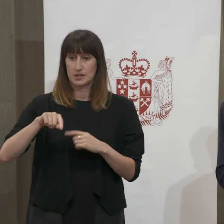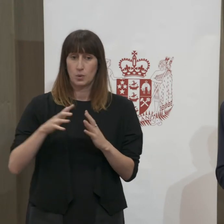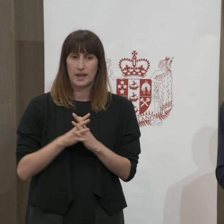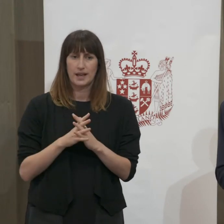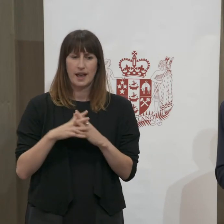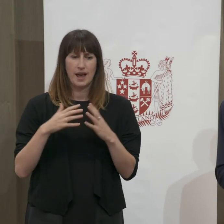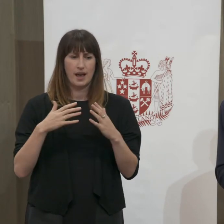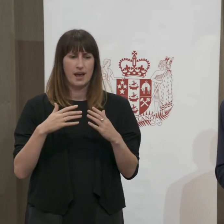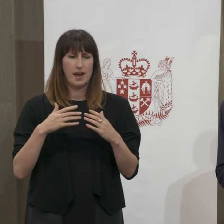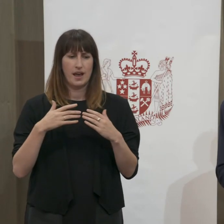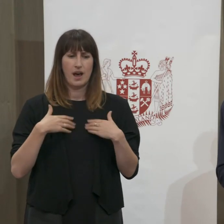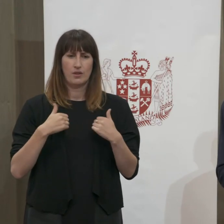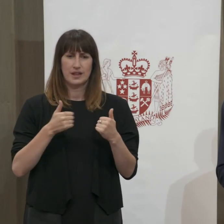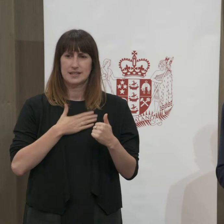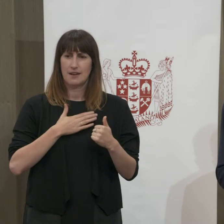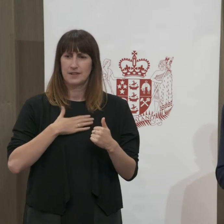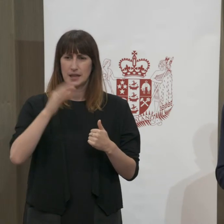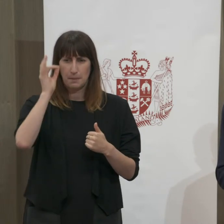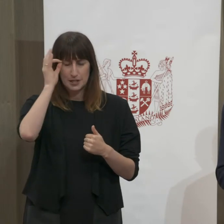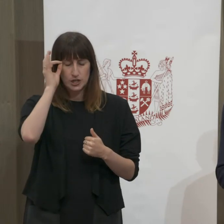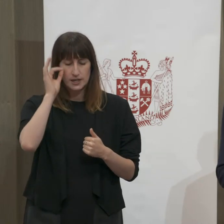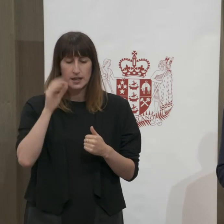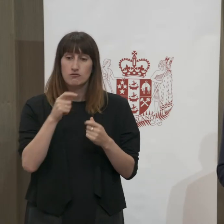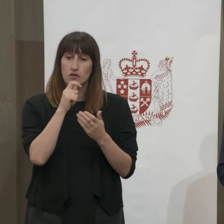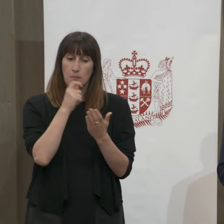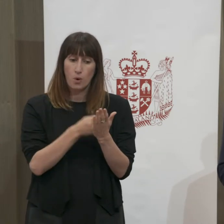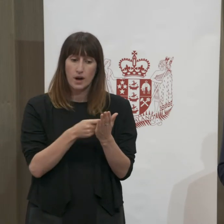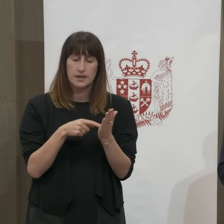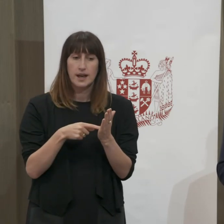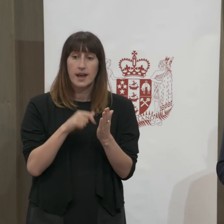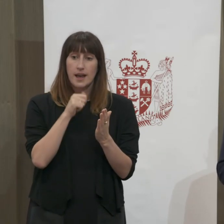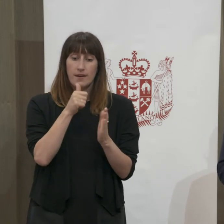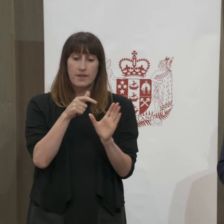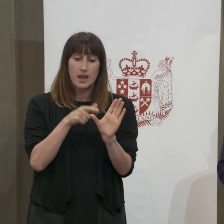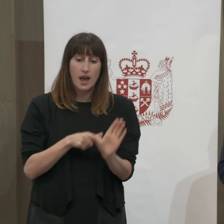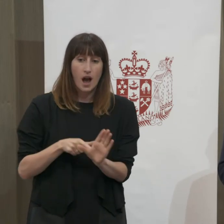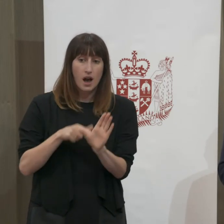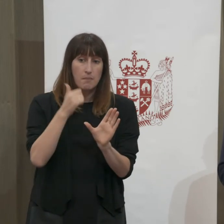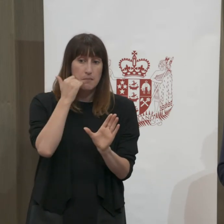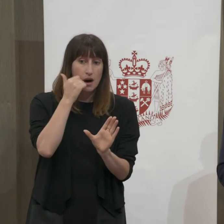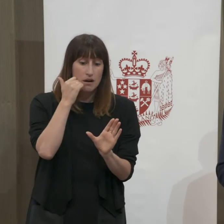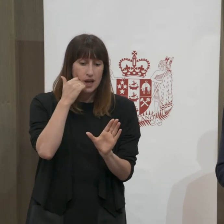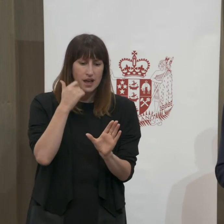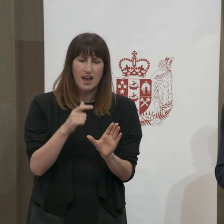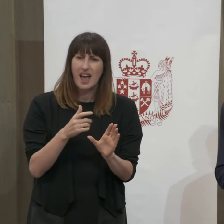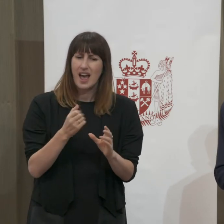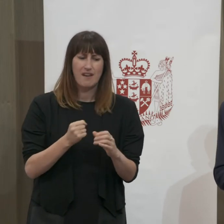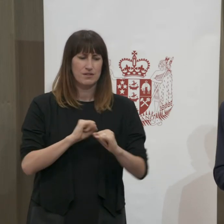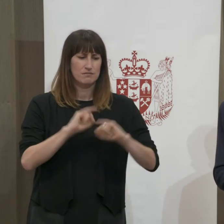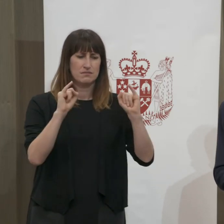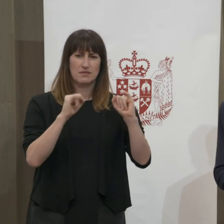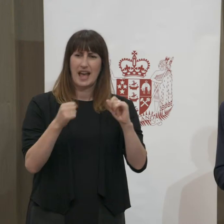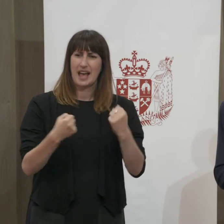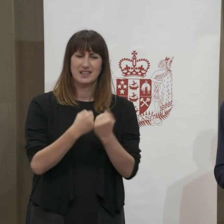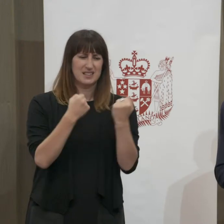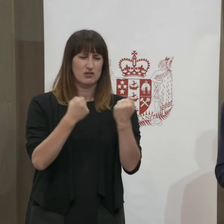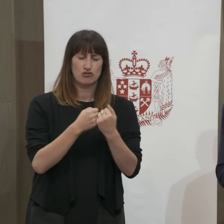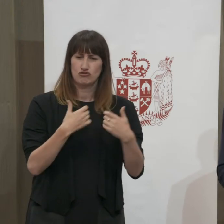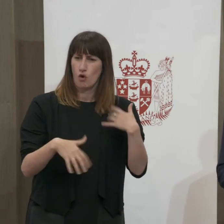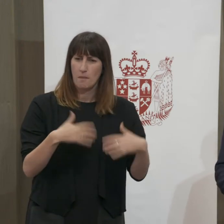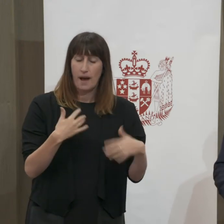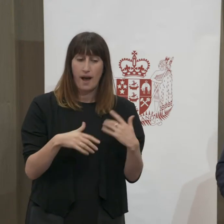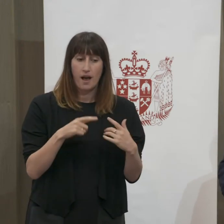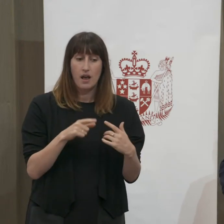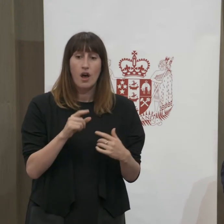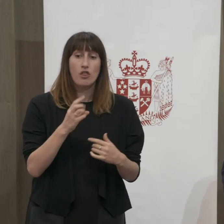released a report showing that if you're a young Māori who has suffered major trauma, you are 3 times more likely